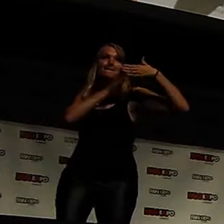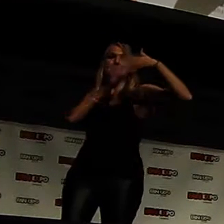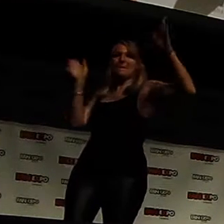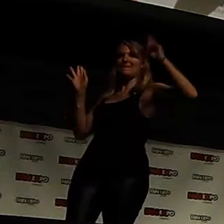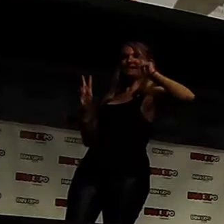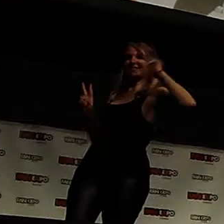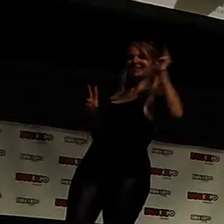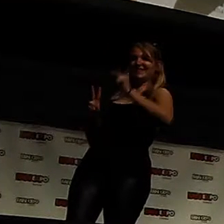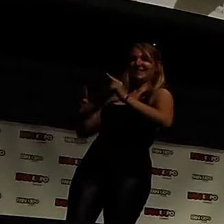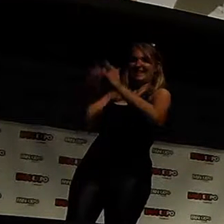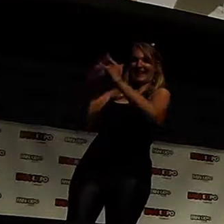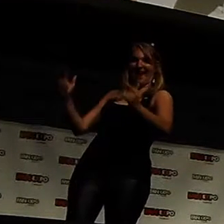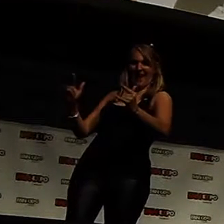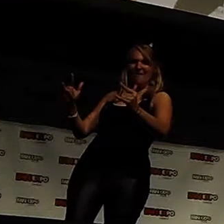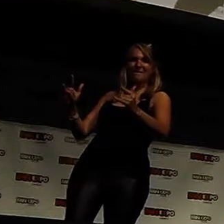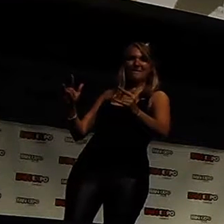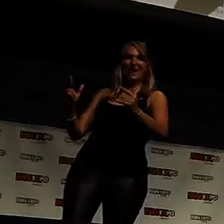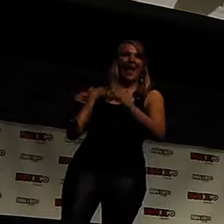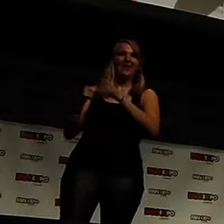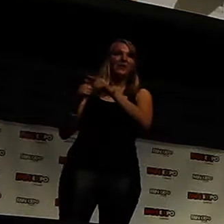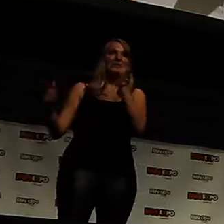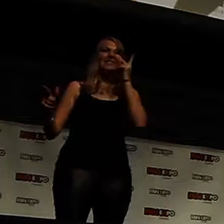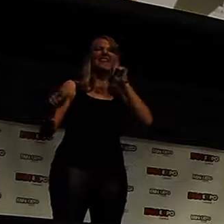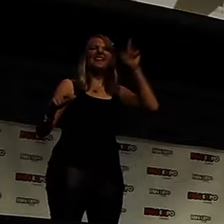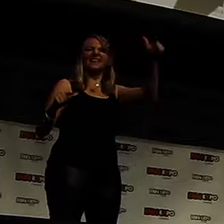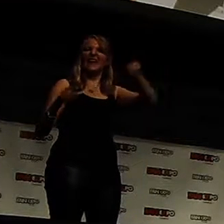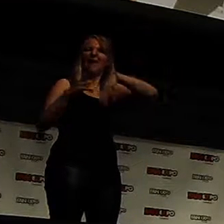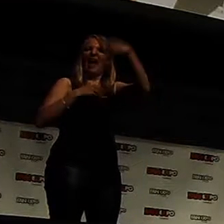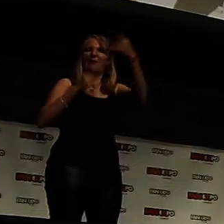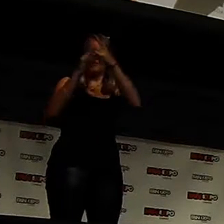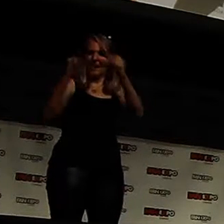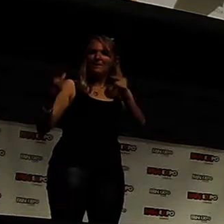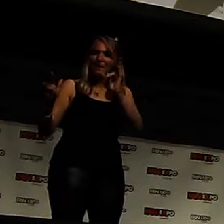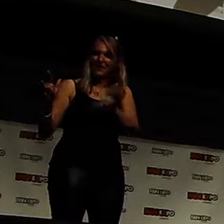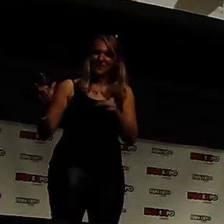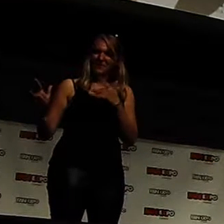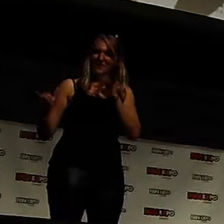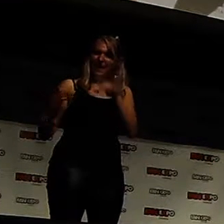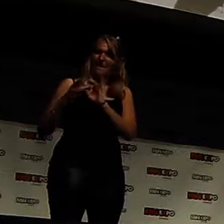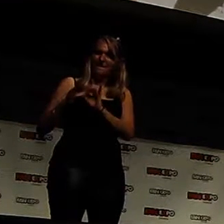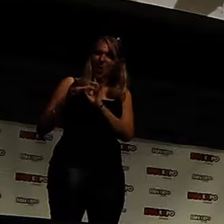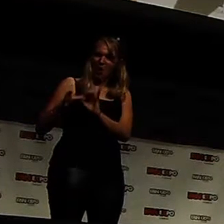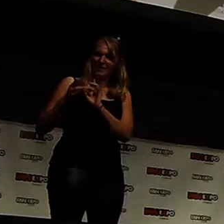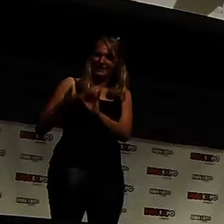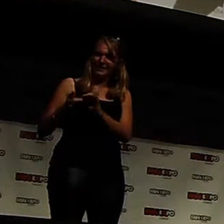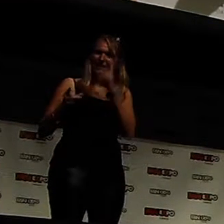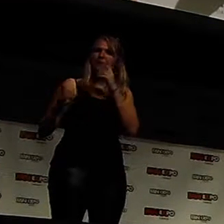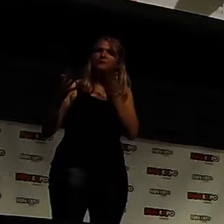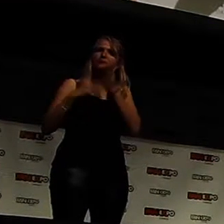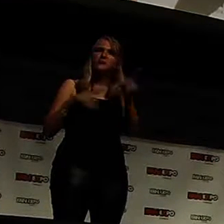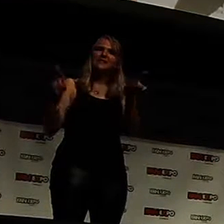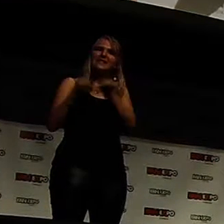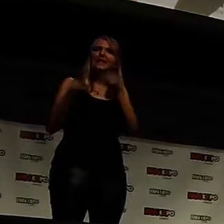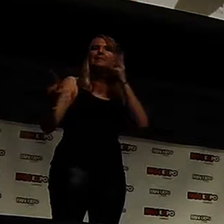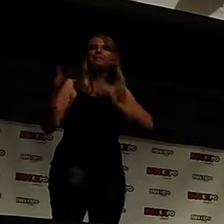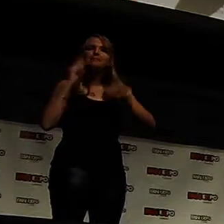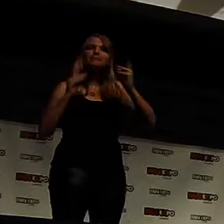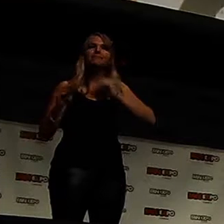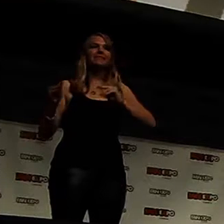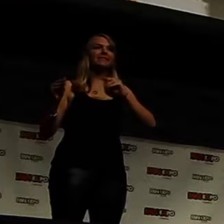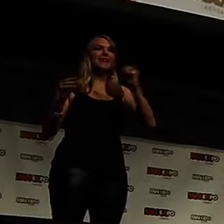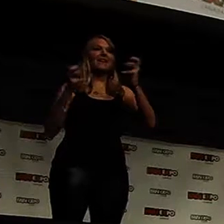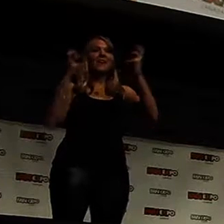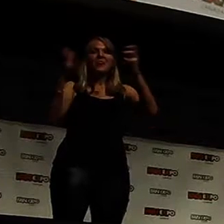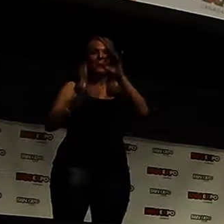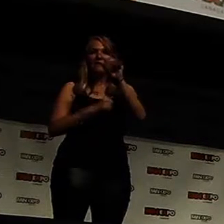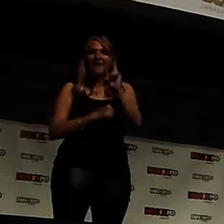big way, and then seeing those people later, is it a kind of a special bond that you share? Because you've been through a lot of the same thing in terms of the fandom, in terms of